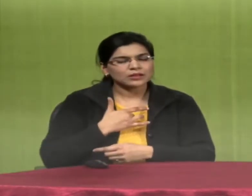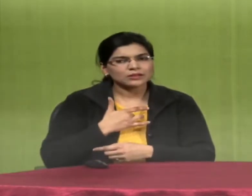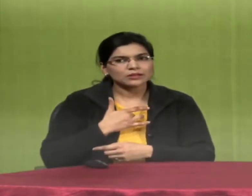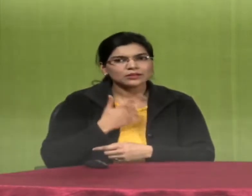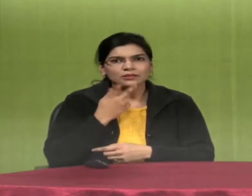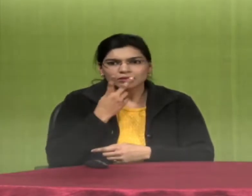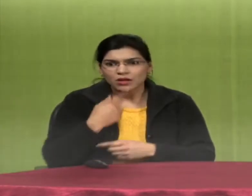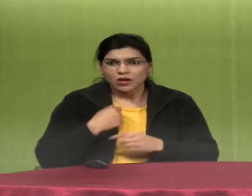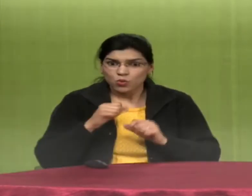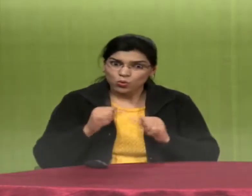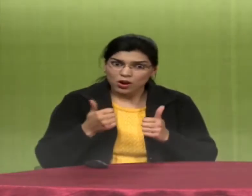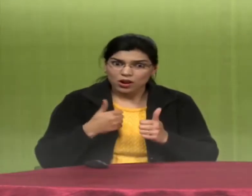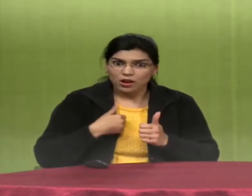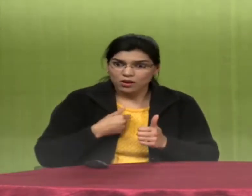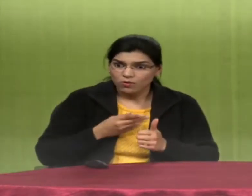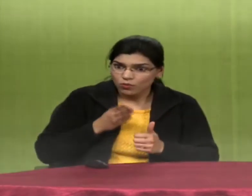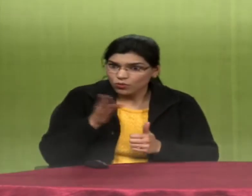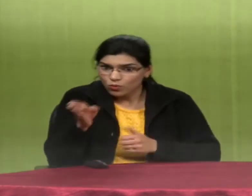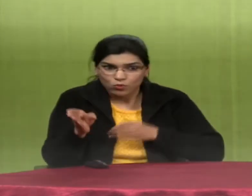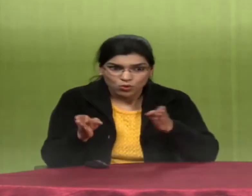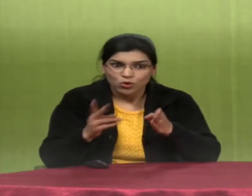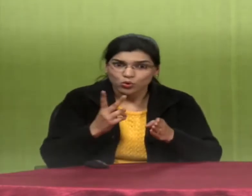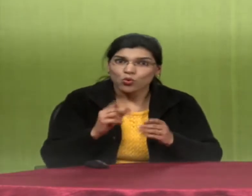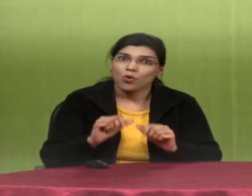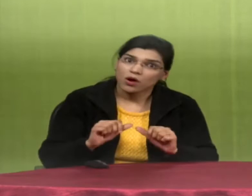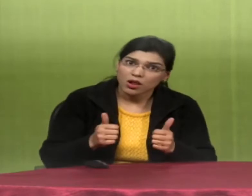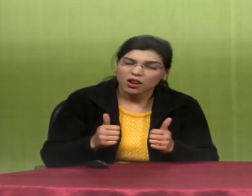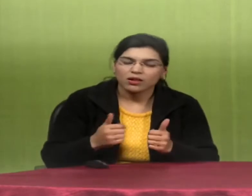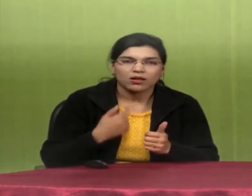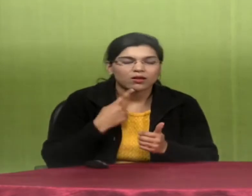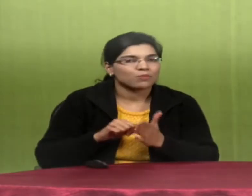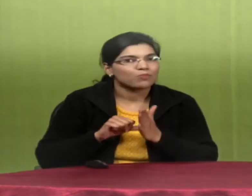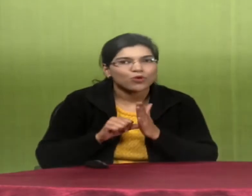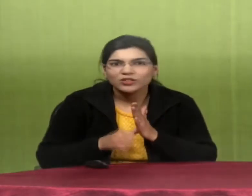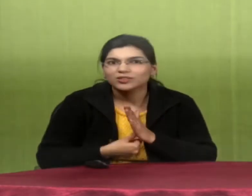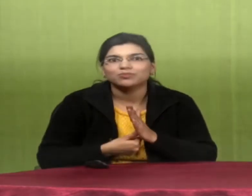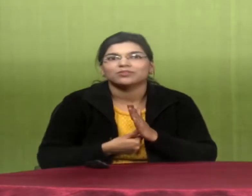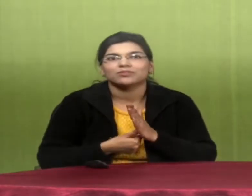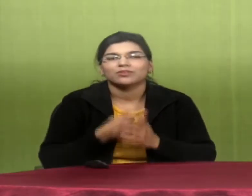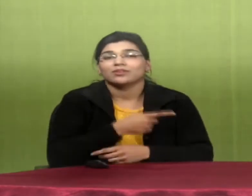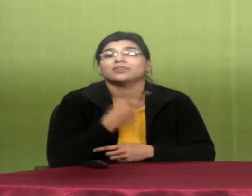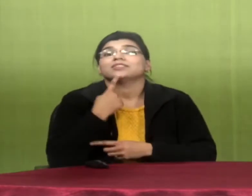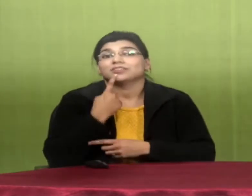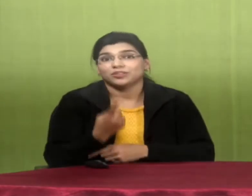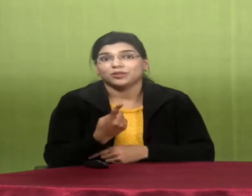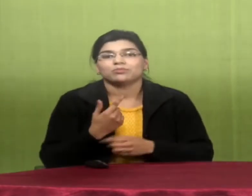that as a traveler traveling both the roads is impossible.